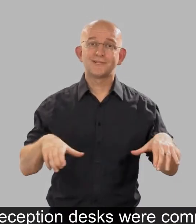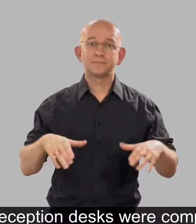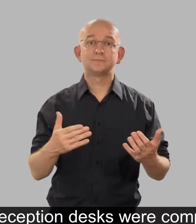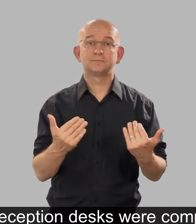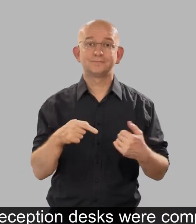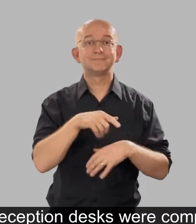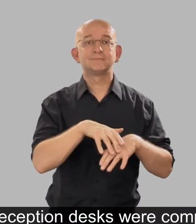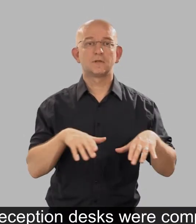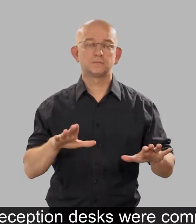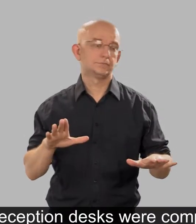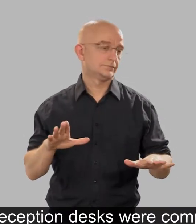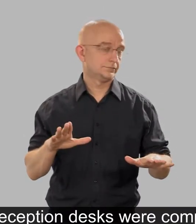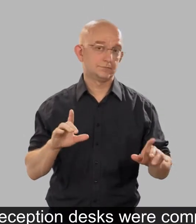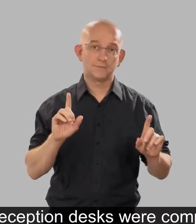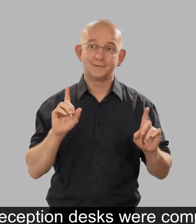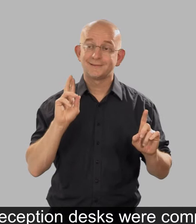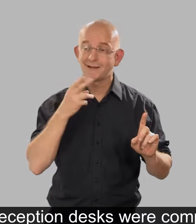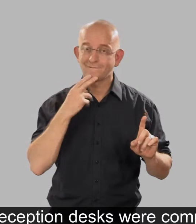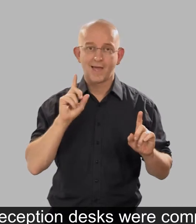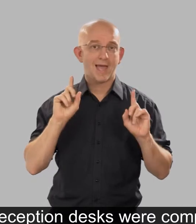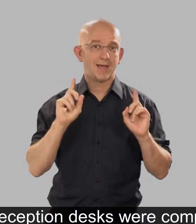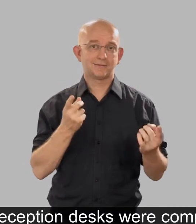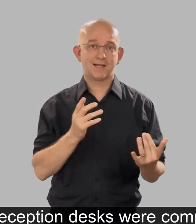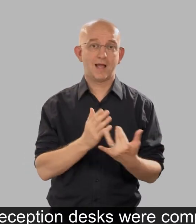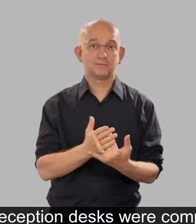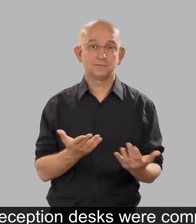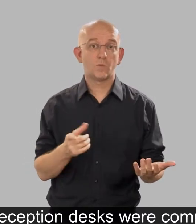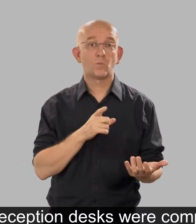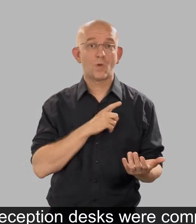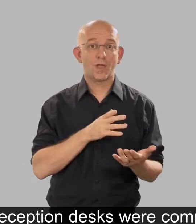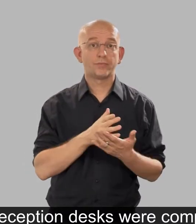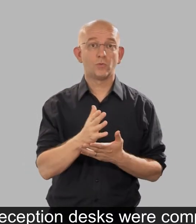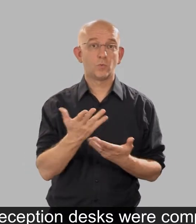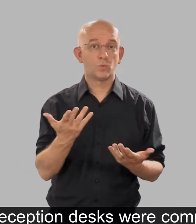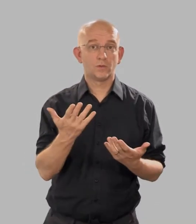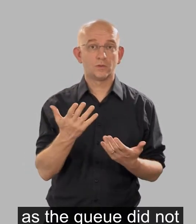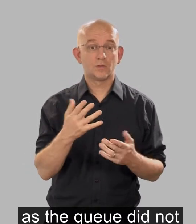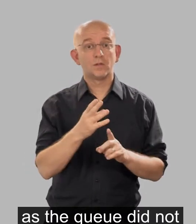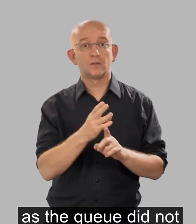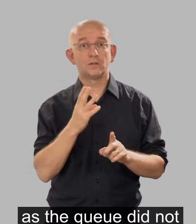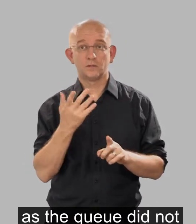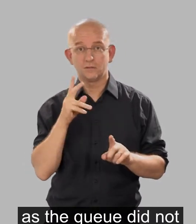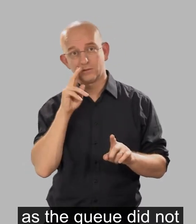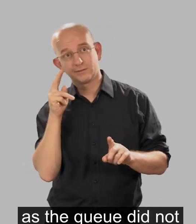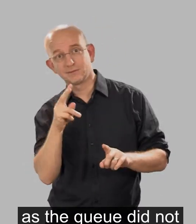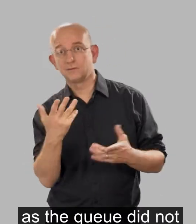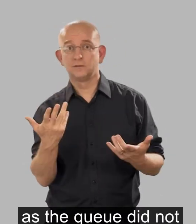The reception desks were completely inaccessible for deaf patients, as the queue did not face